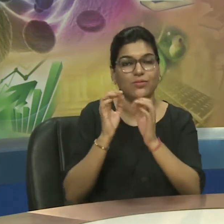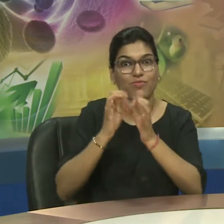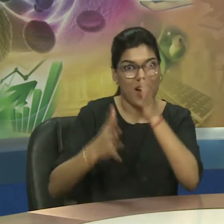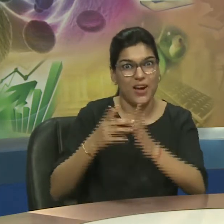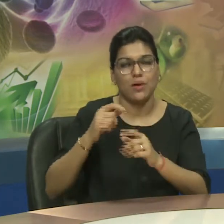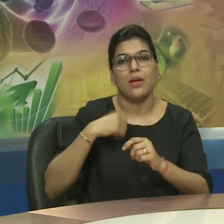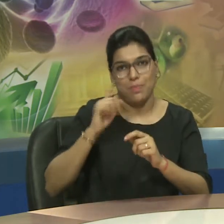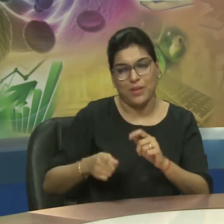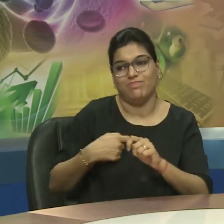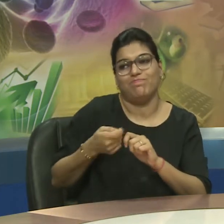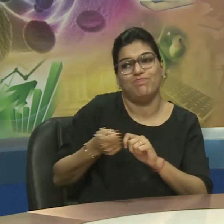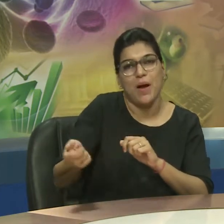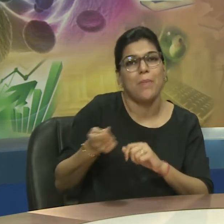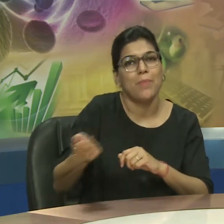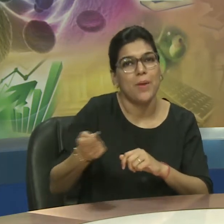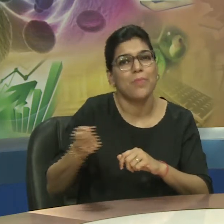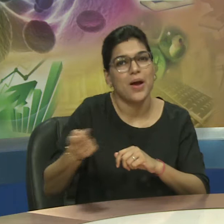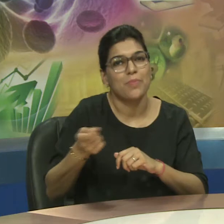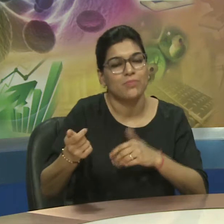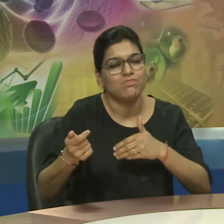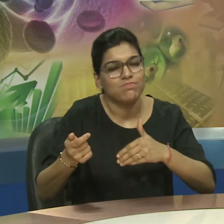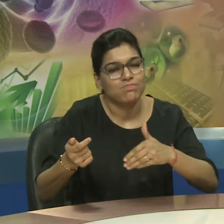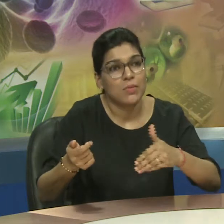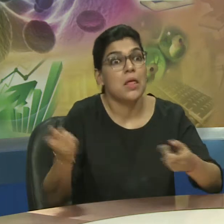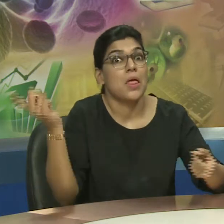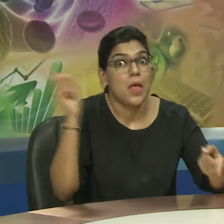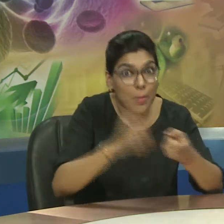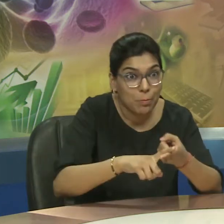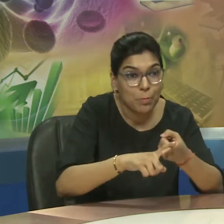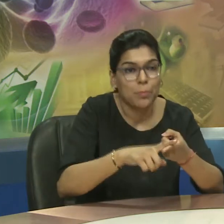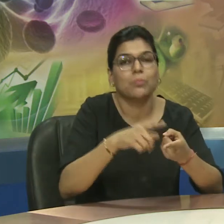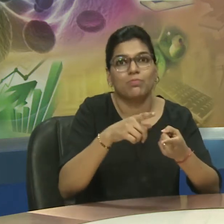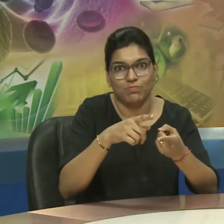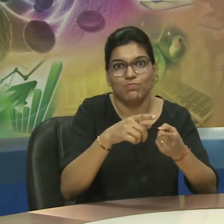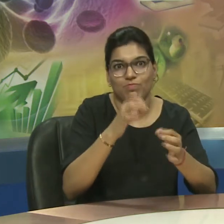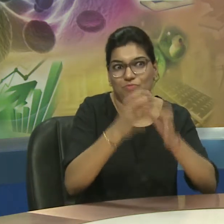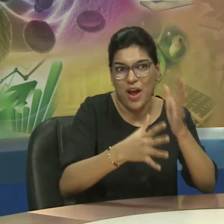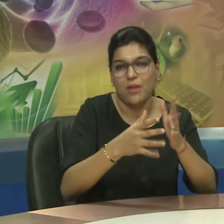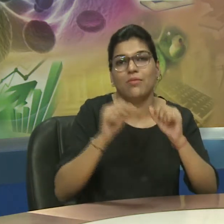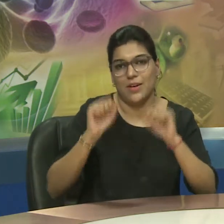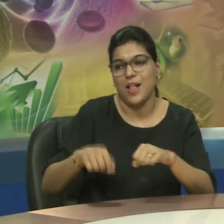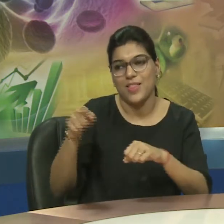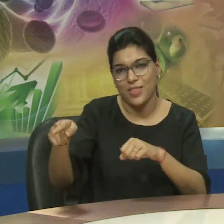reason of certain defined matter being damaged or destroyed